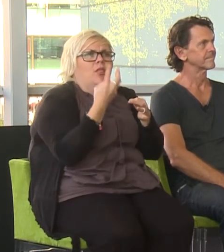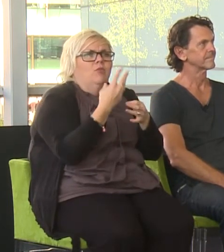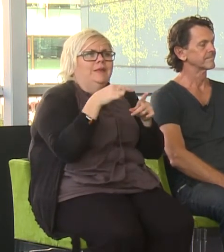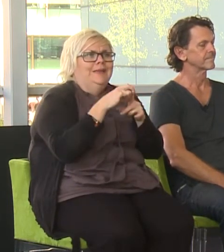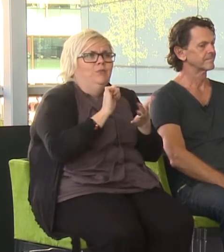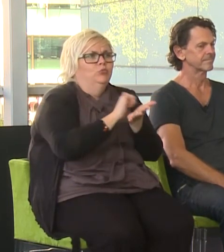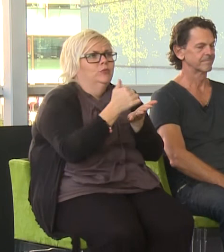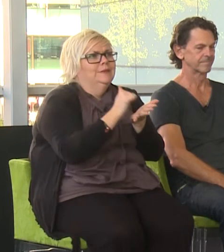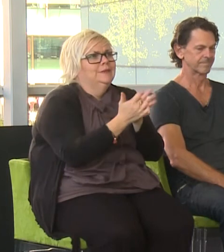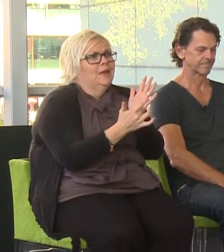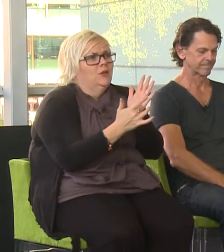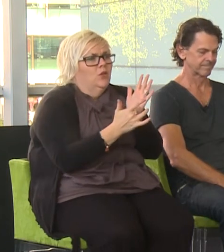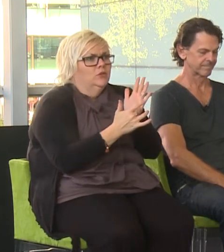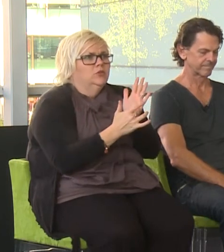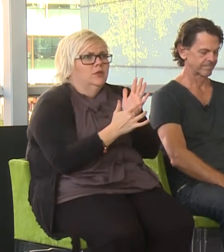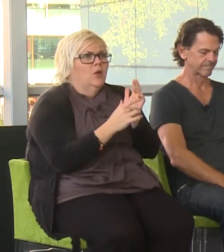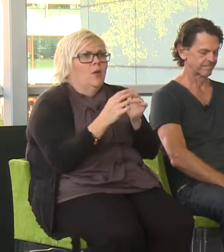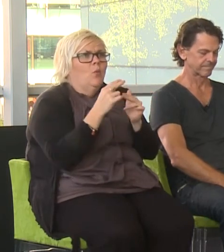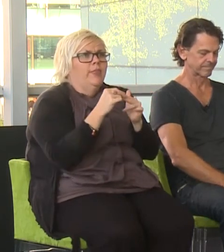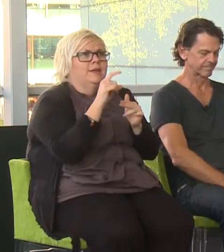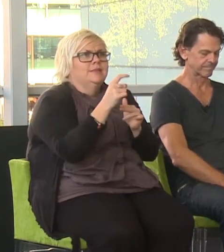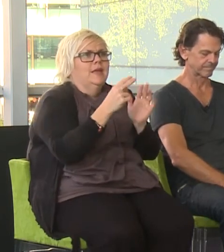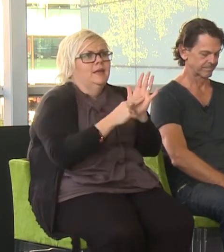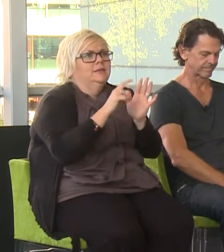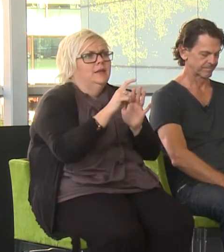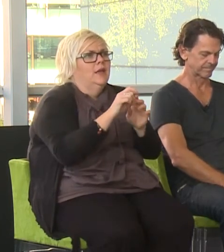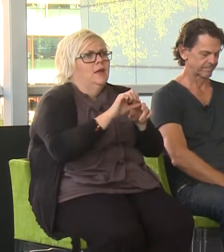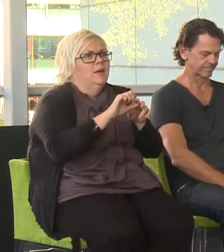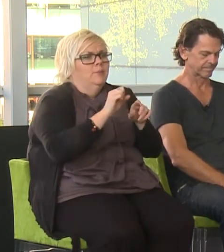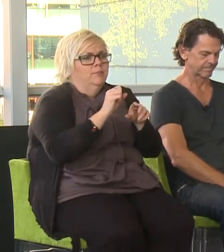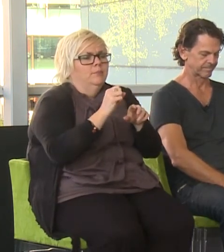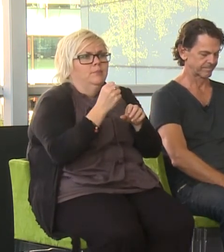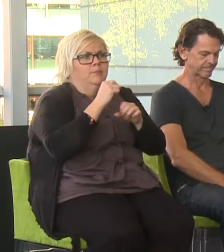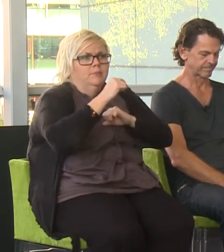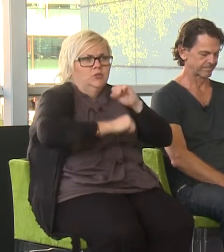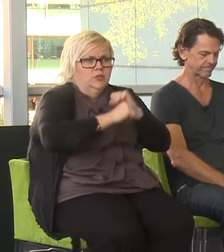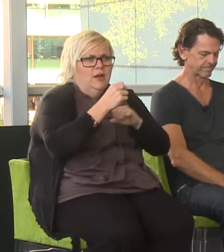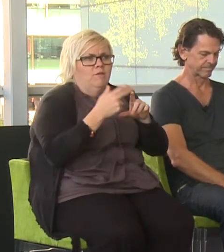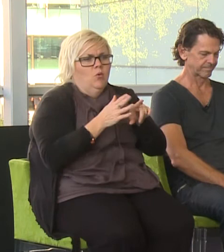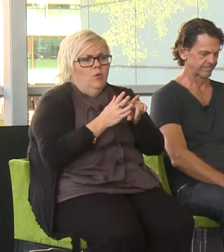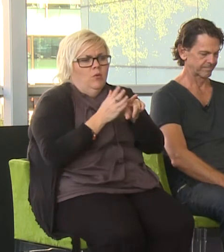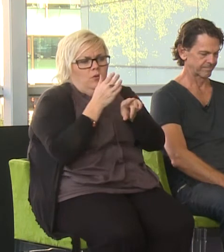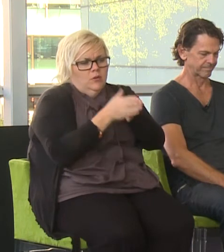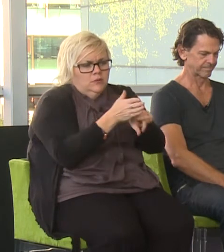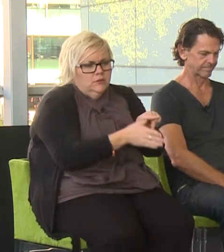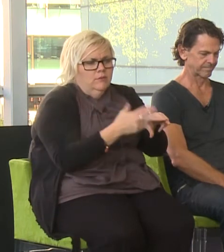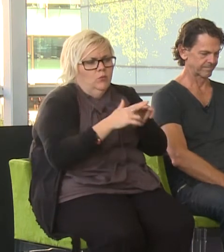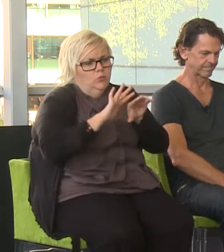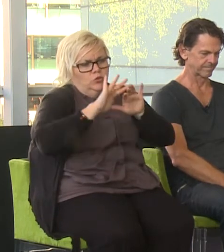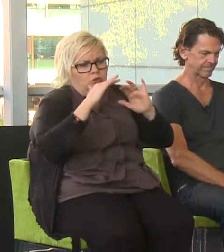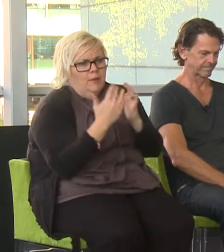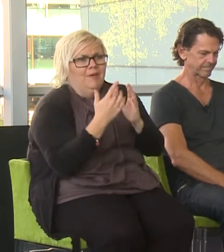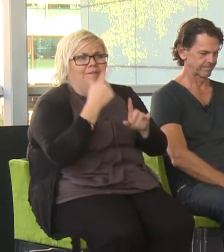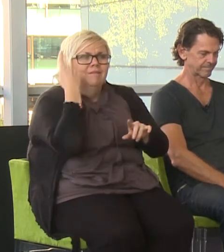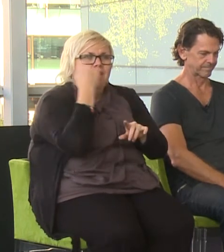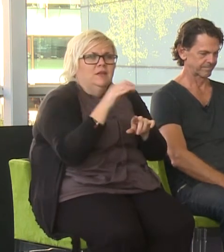printing technology and CNC machines that control the cutting and shaping of materials, they're fast, they're efficient, and